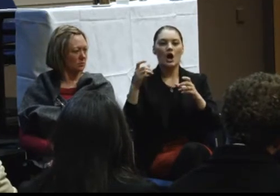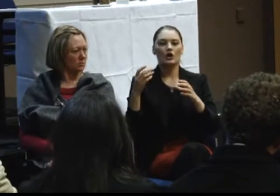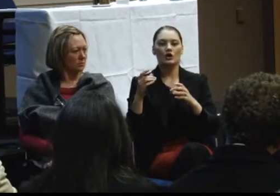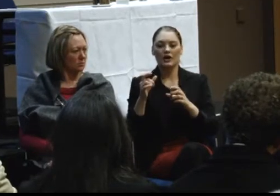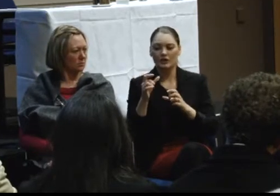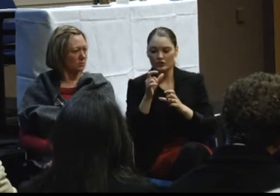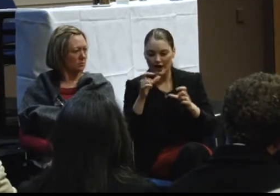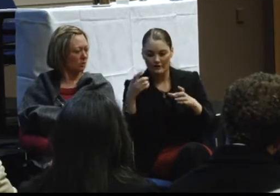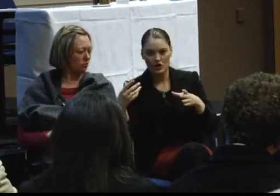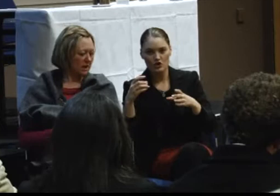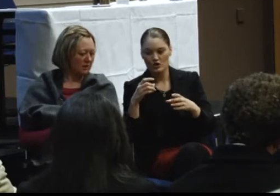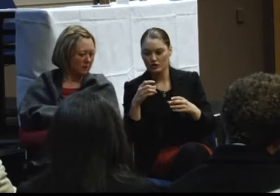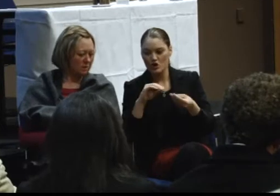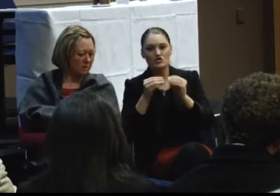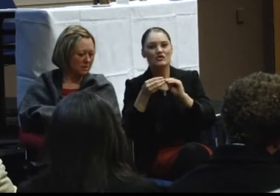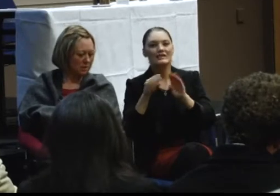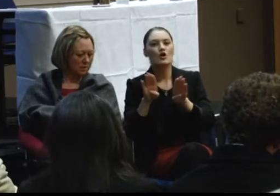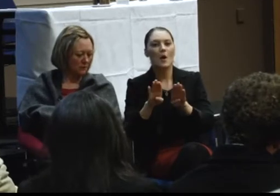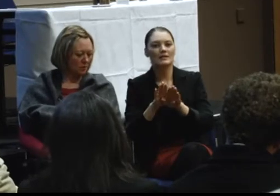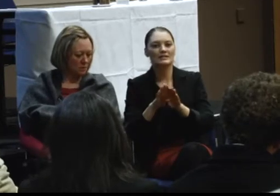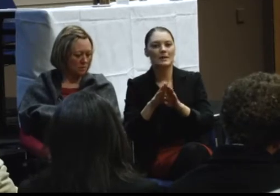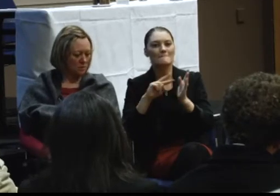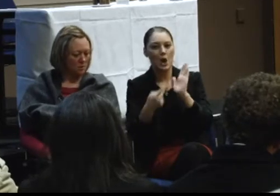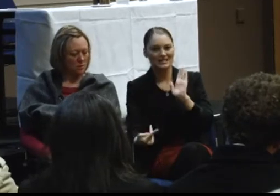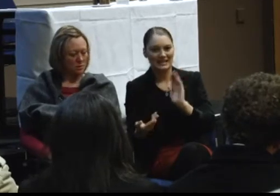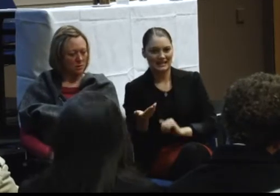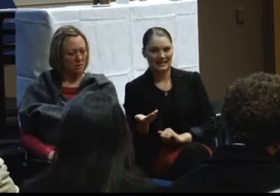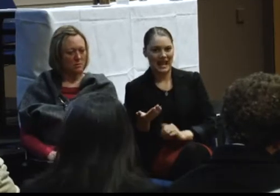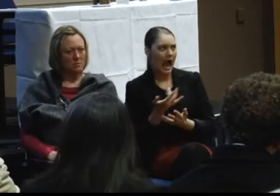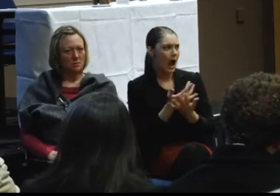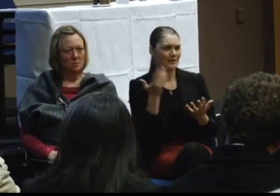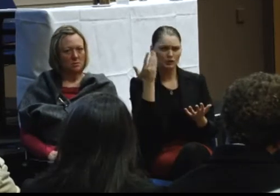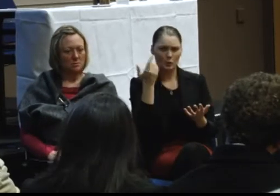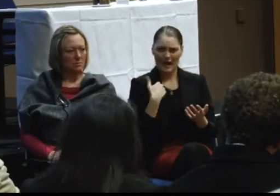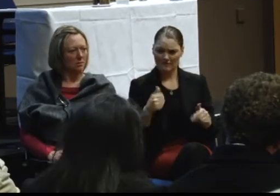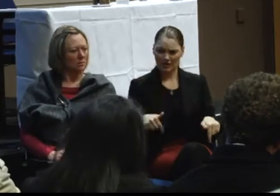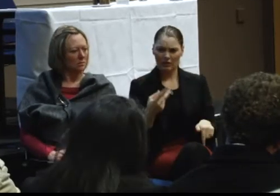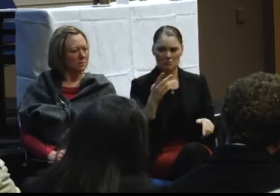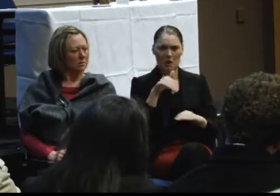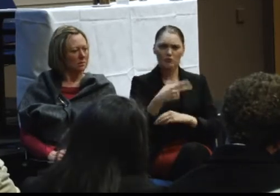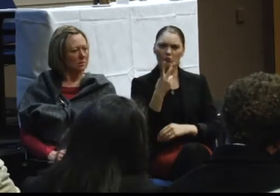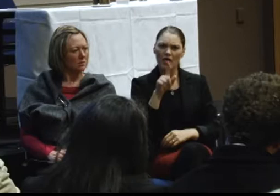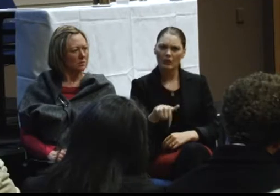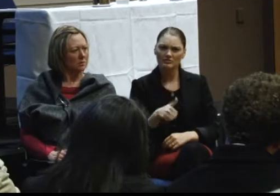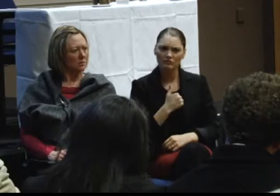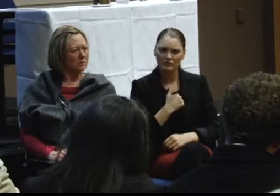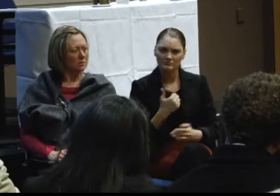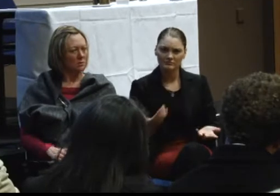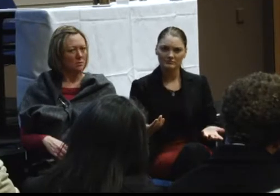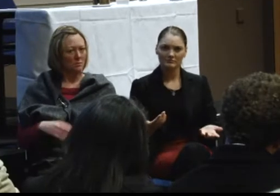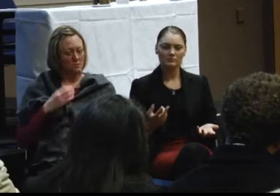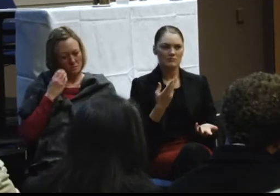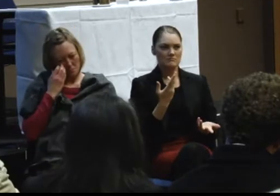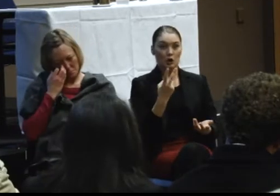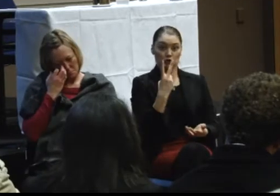then undoes that. And we, how many schools have we got? 2,000, I think, was what was quoted. There are